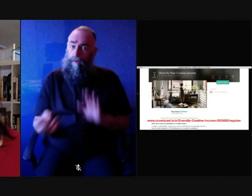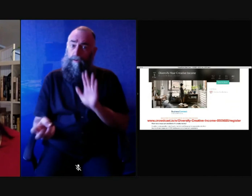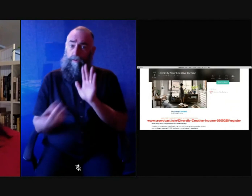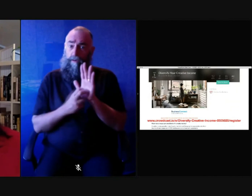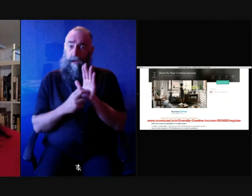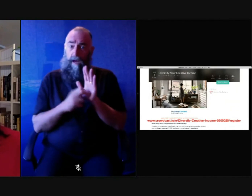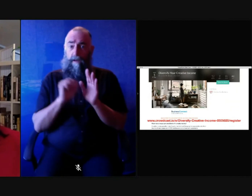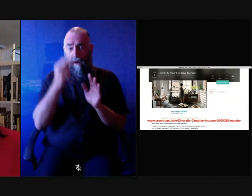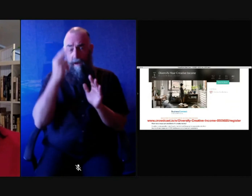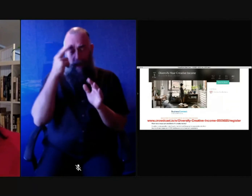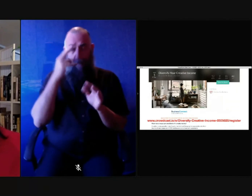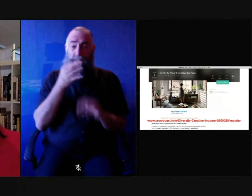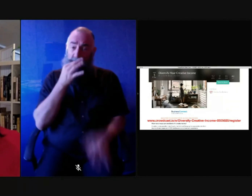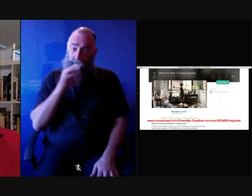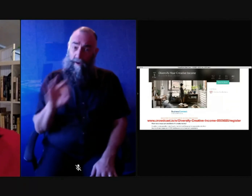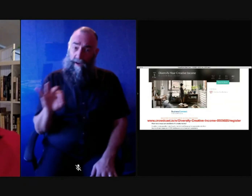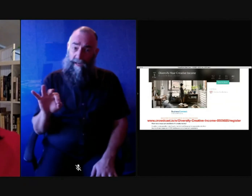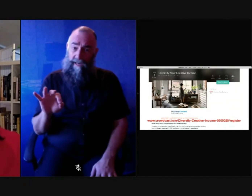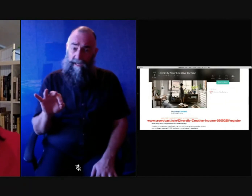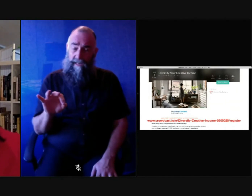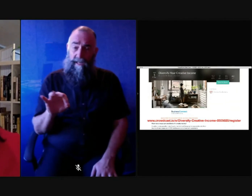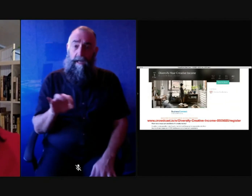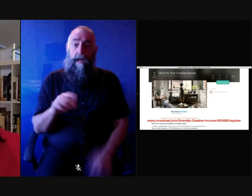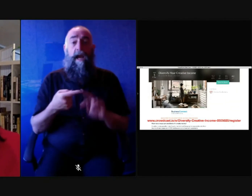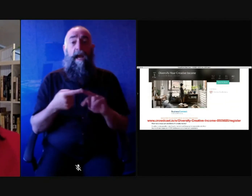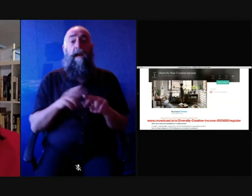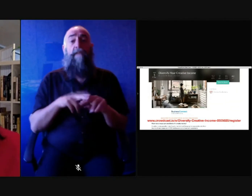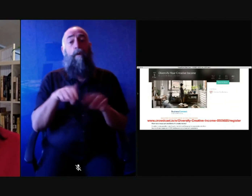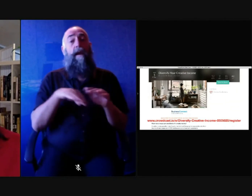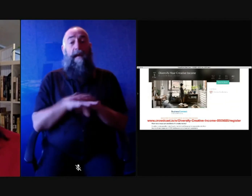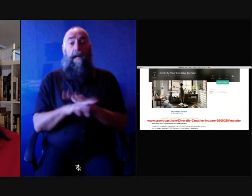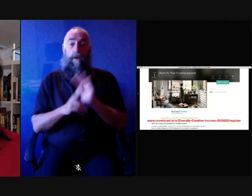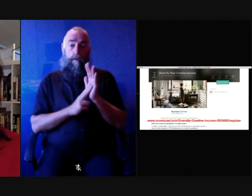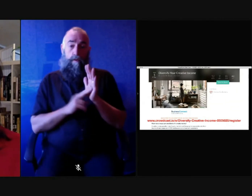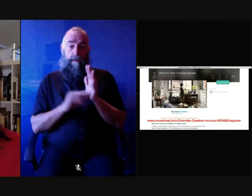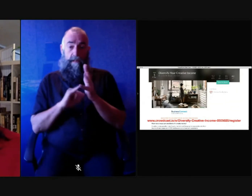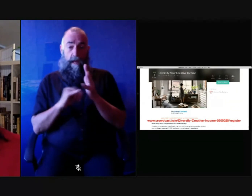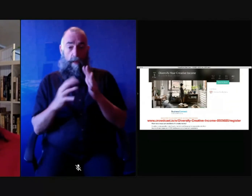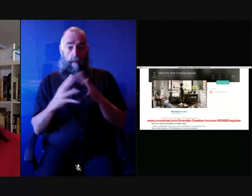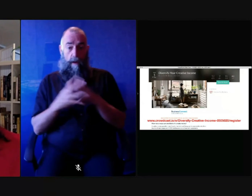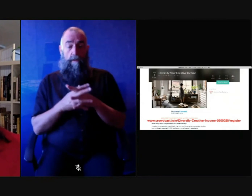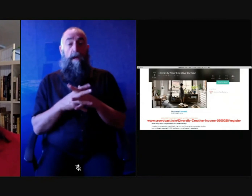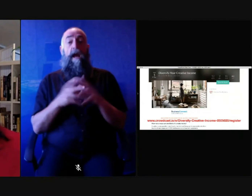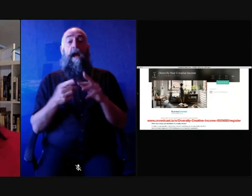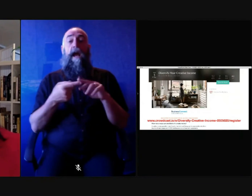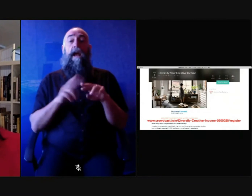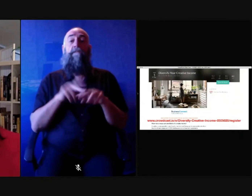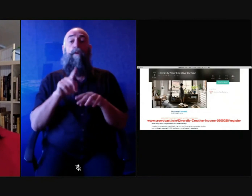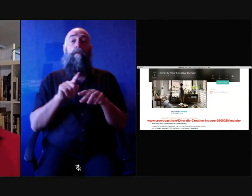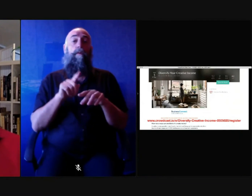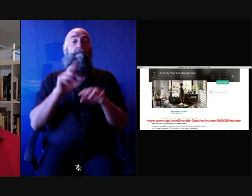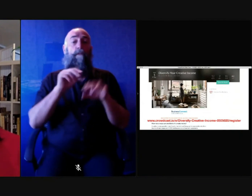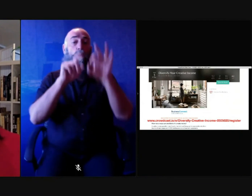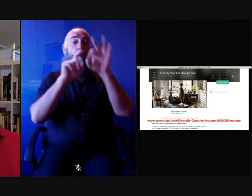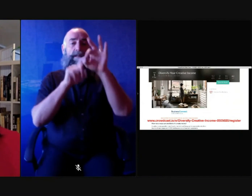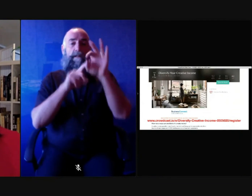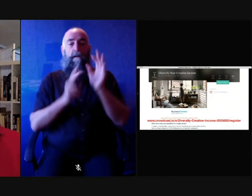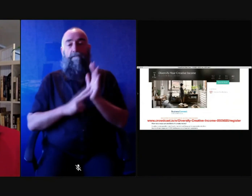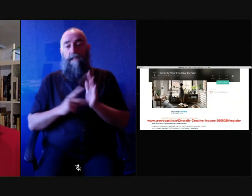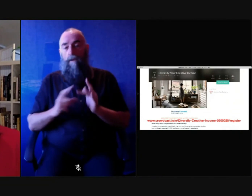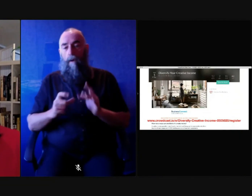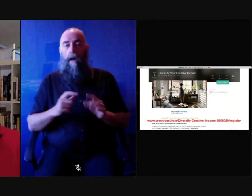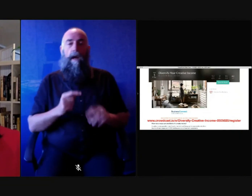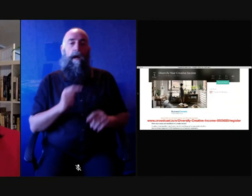For nothing, for those of you who are based in New South Wales. For those of you who are not based in New South Wales, you can email